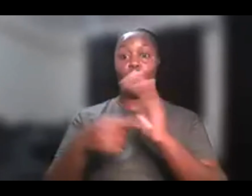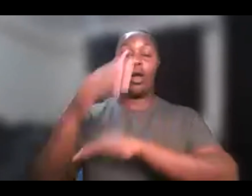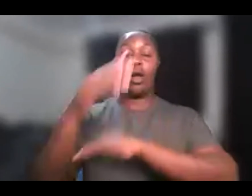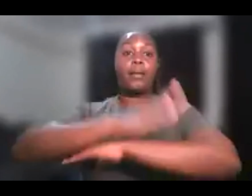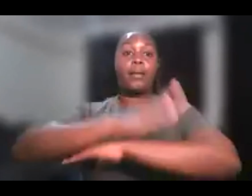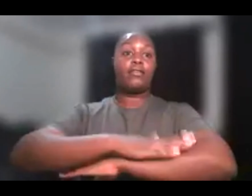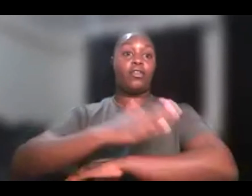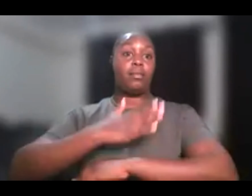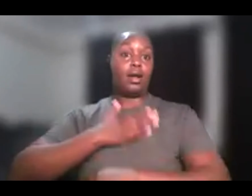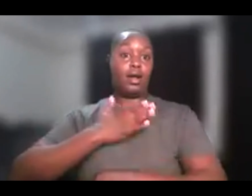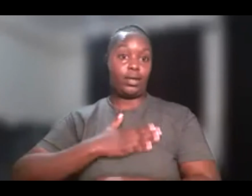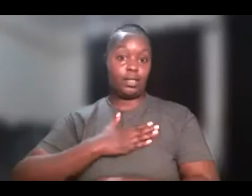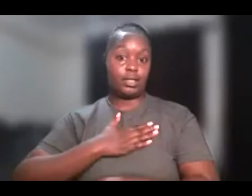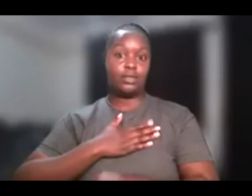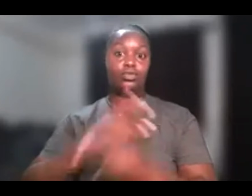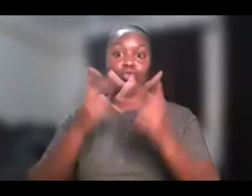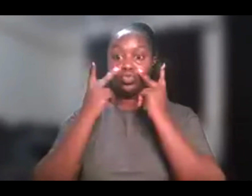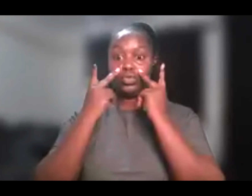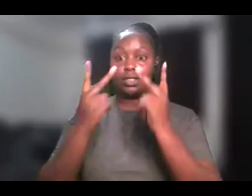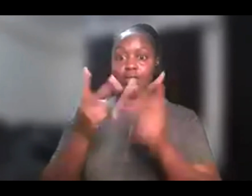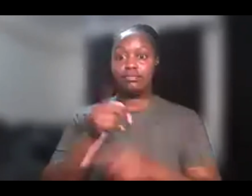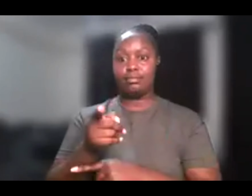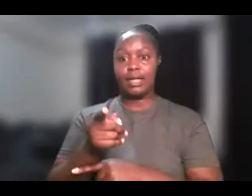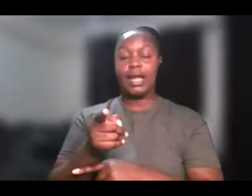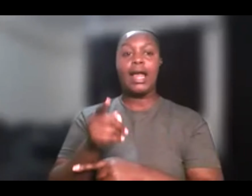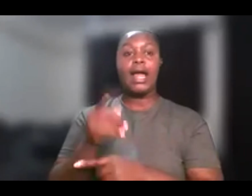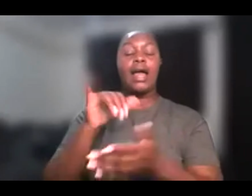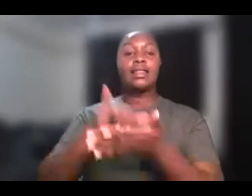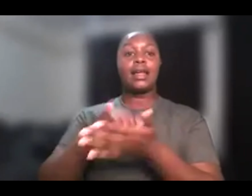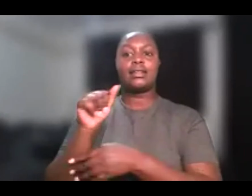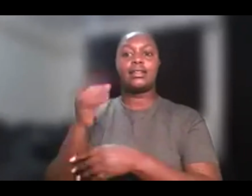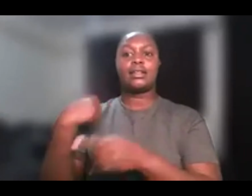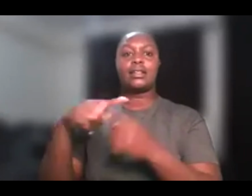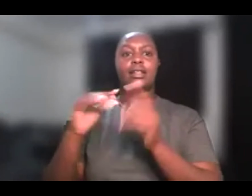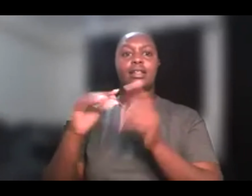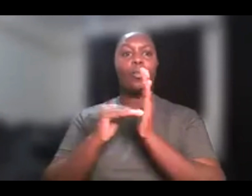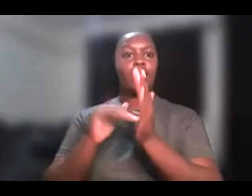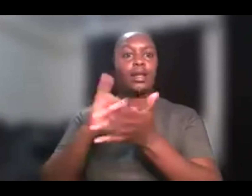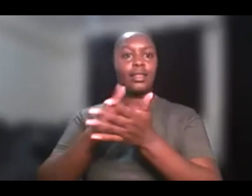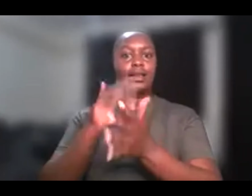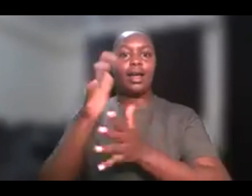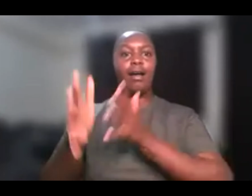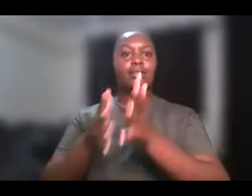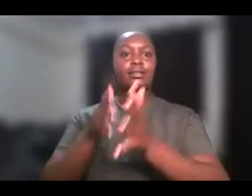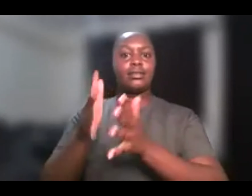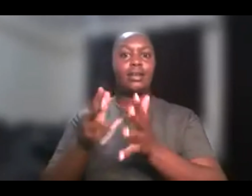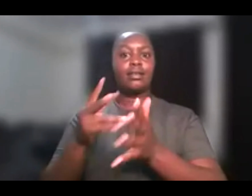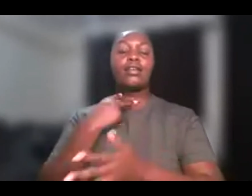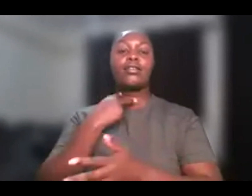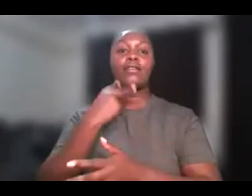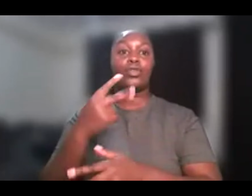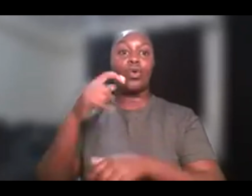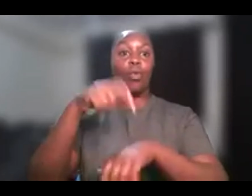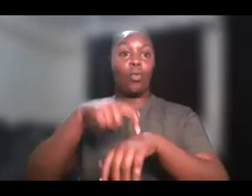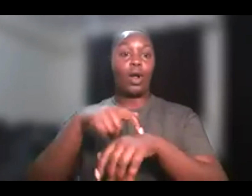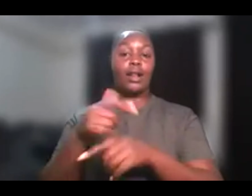in the down right corner here our model that can sign the video while the user is watching it.